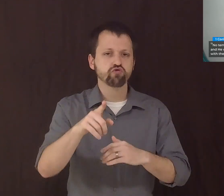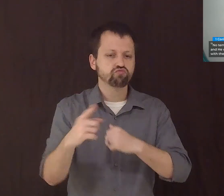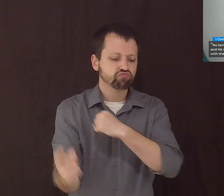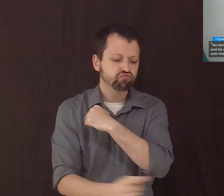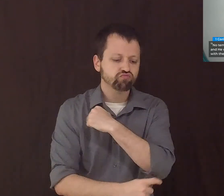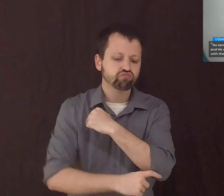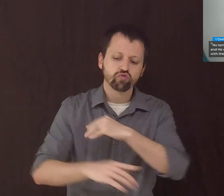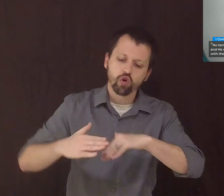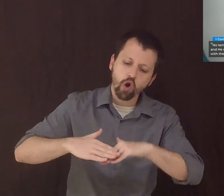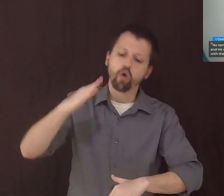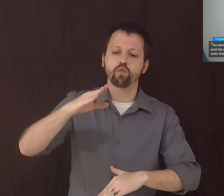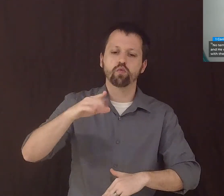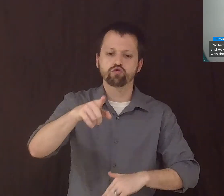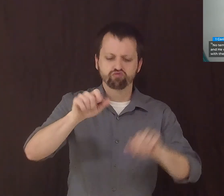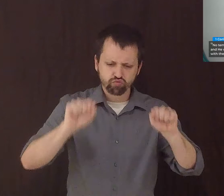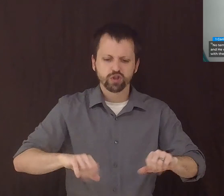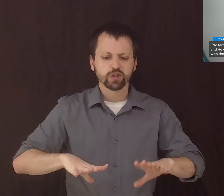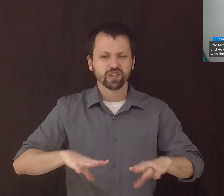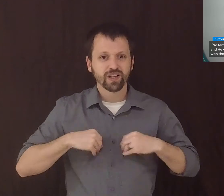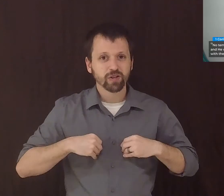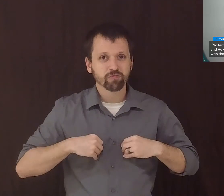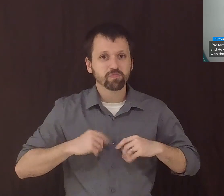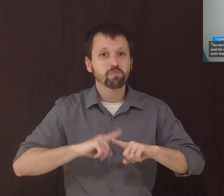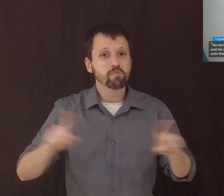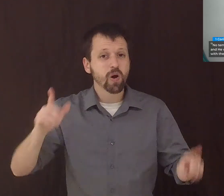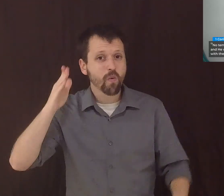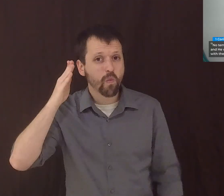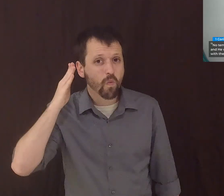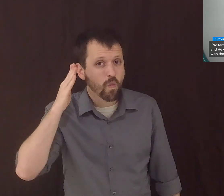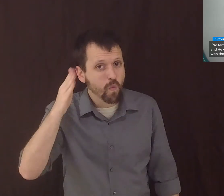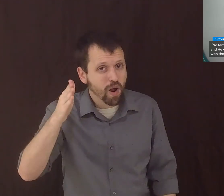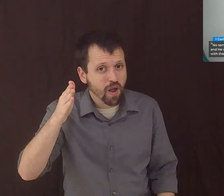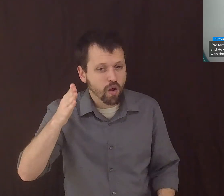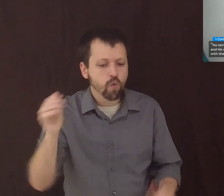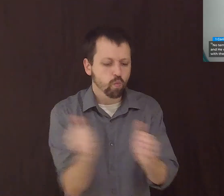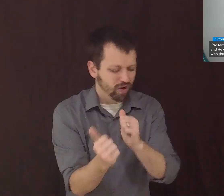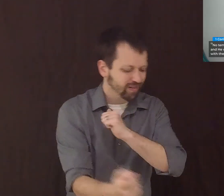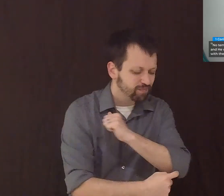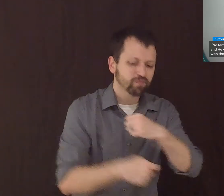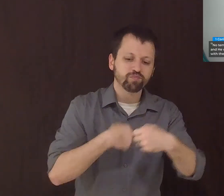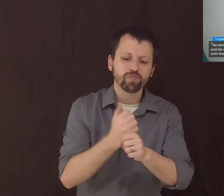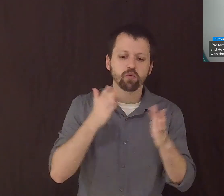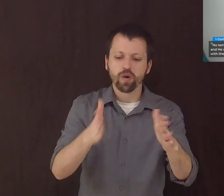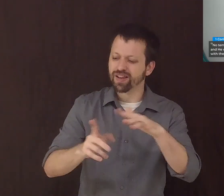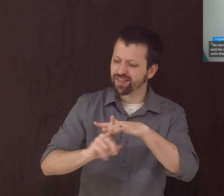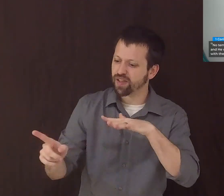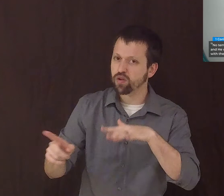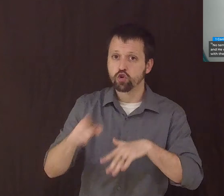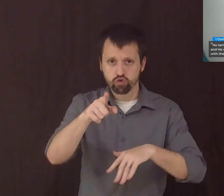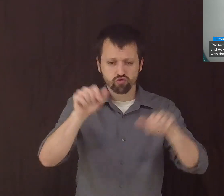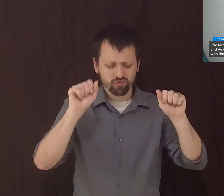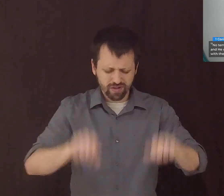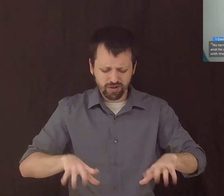tempted above what you can endure, but will, with the temptation, also make a way to escape that you may be